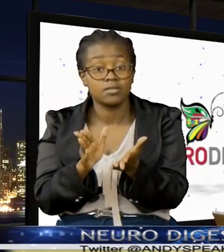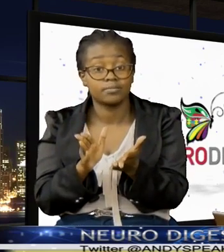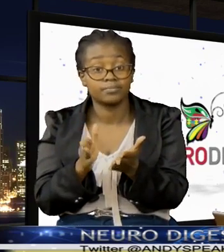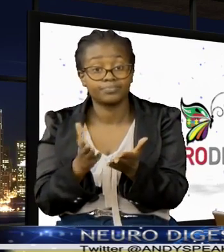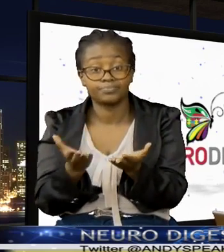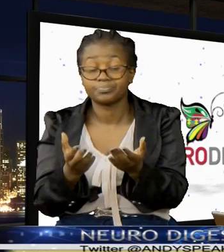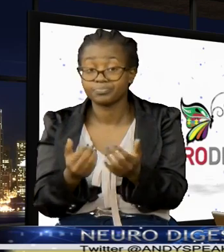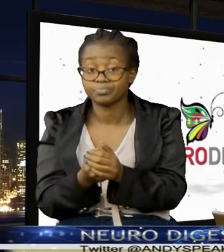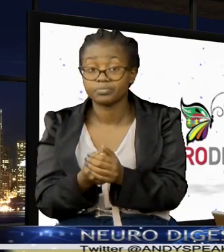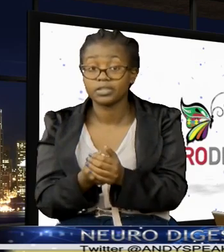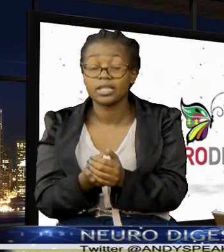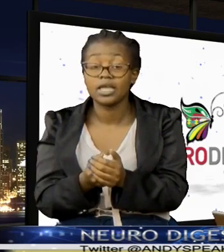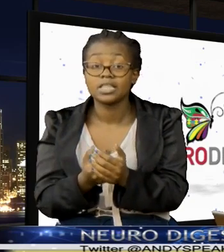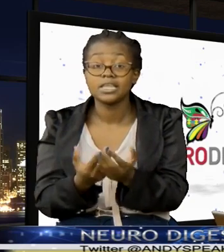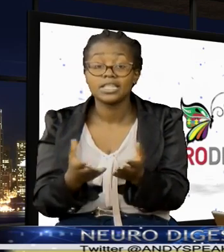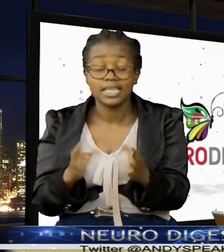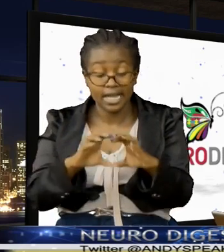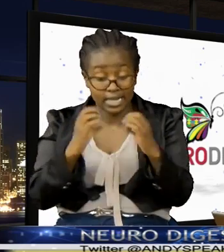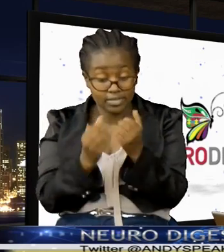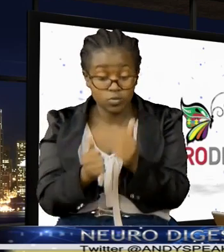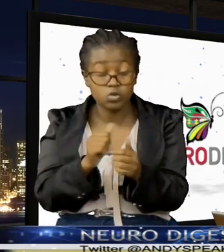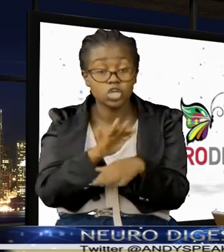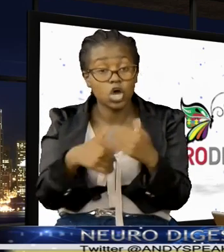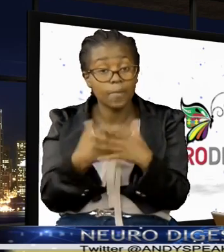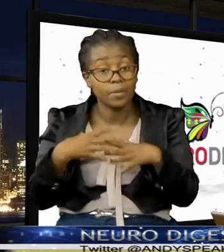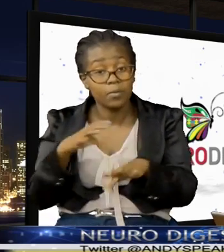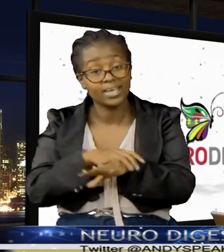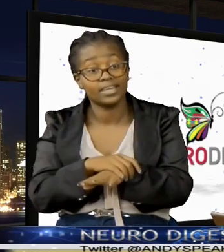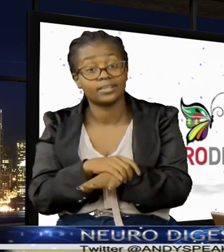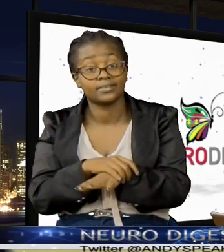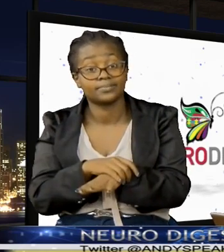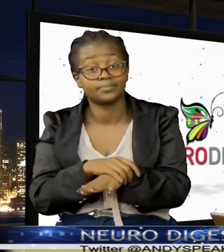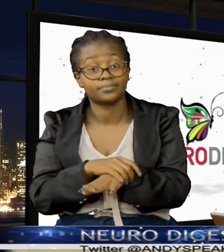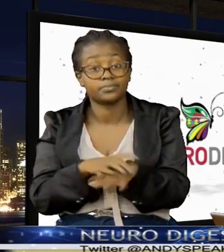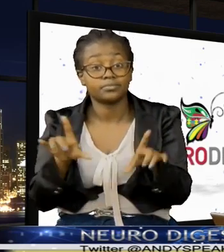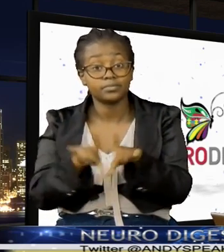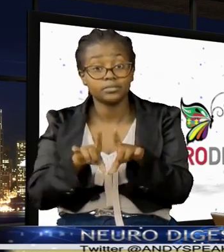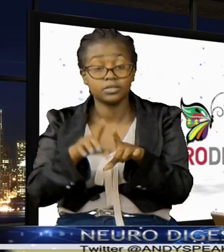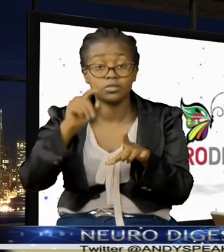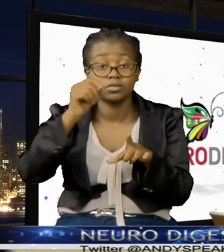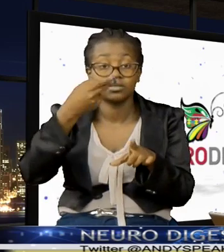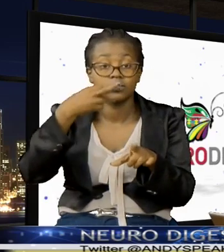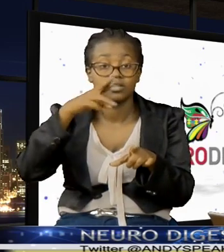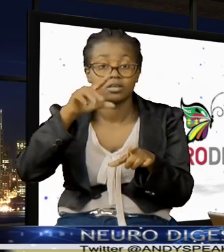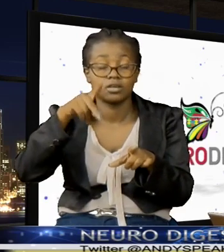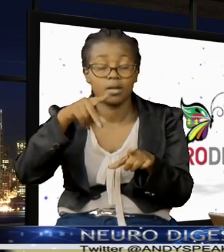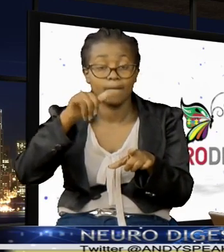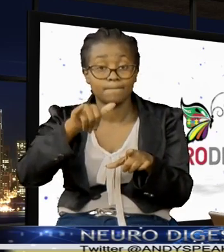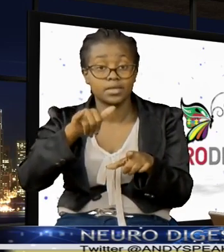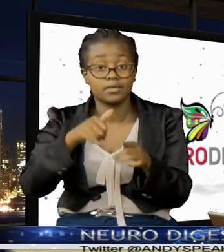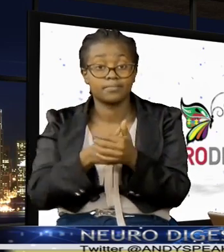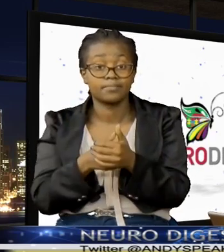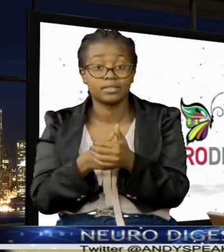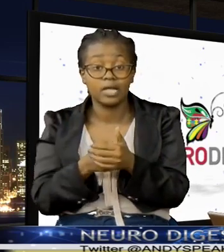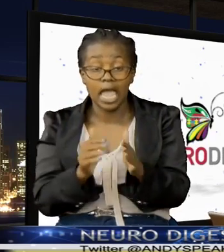needs. They will need the regular classes that everyone gets. On top of that, they need therapy in various kinds. To